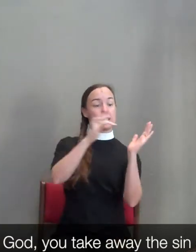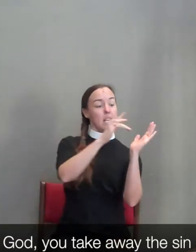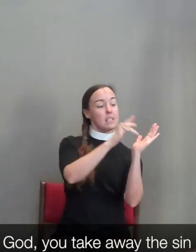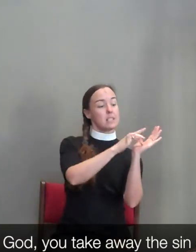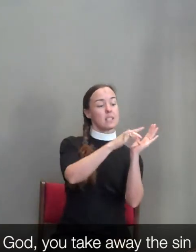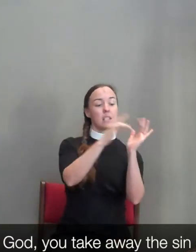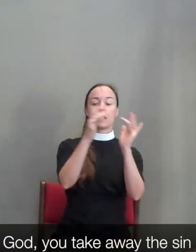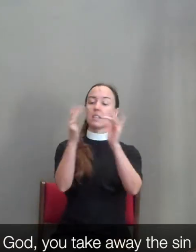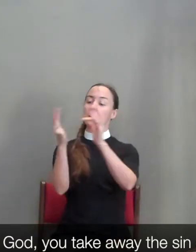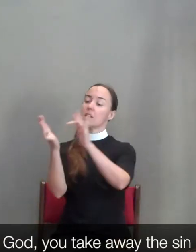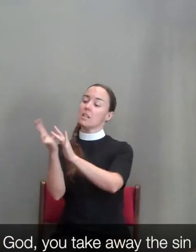Jesus,